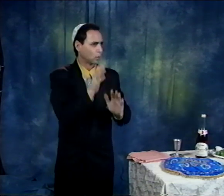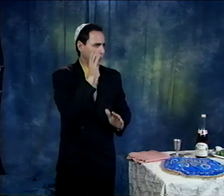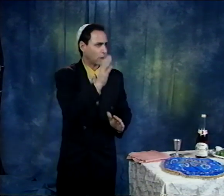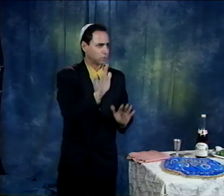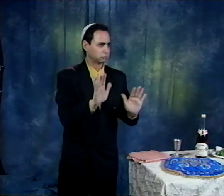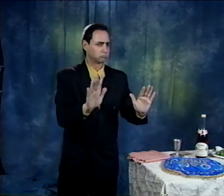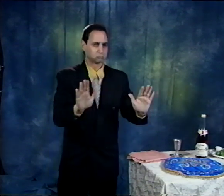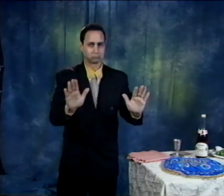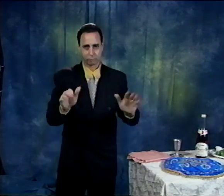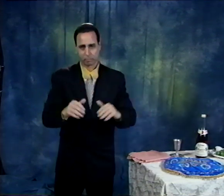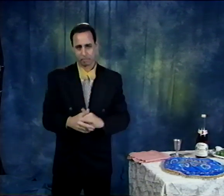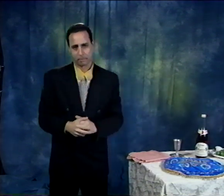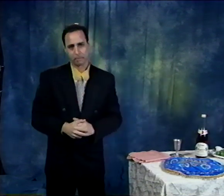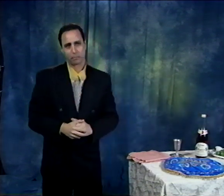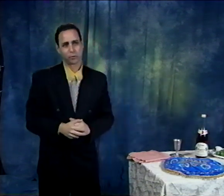and it is going to be hidden.